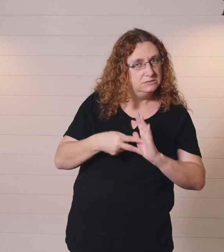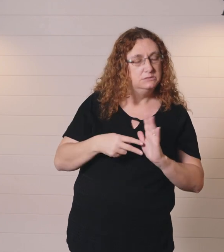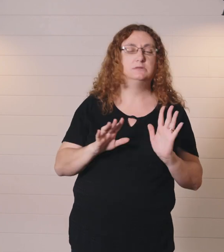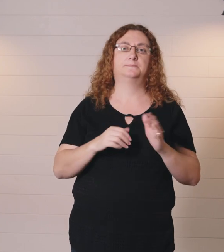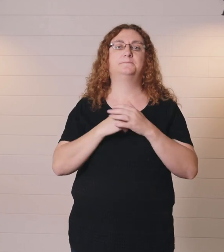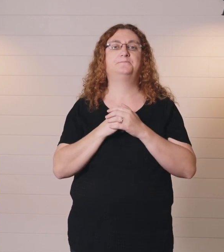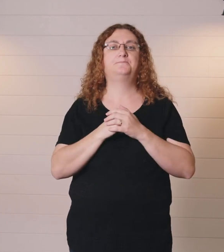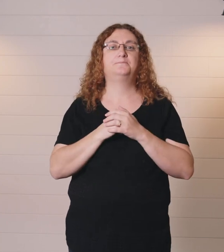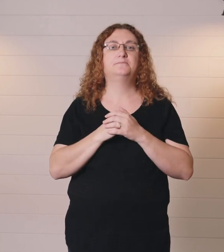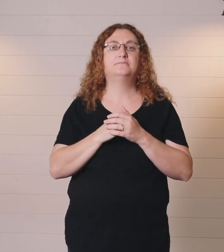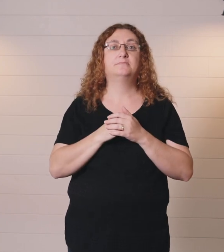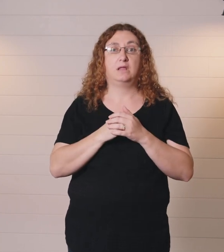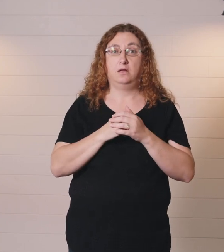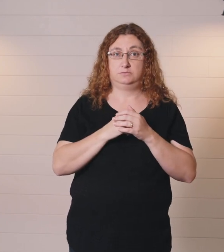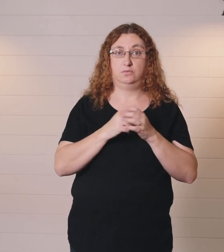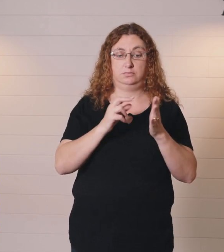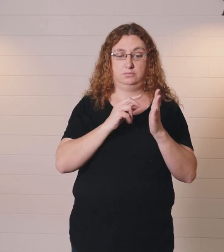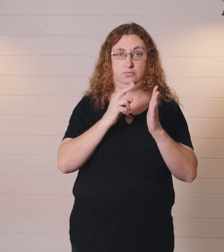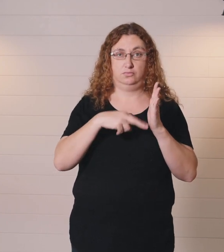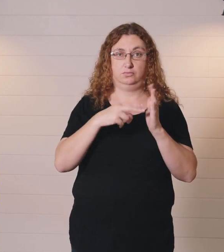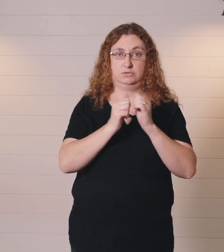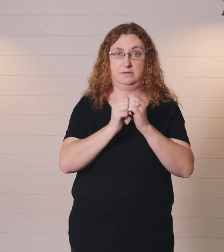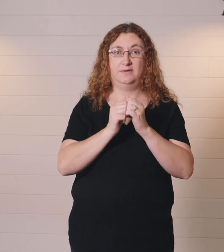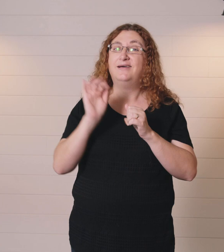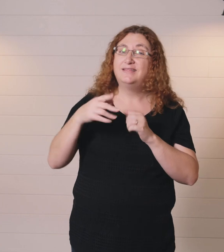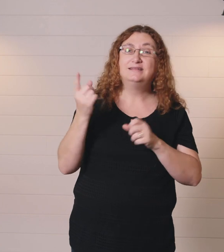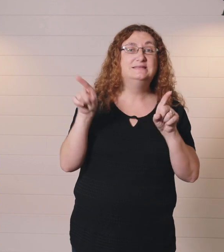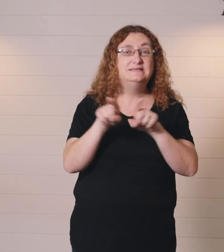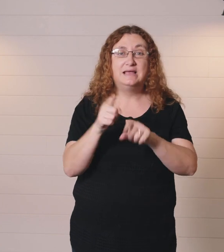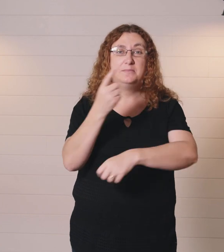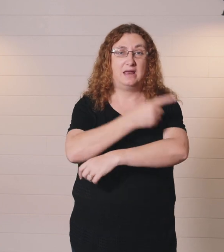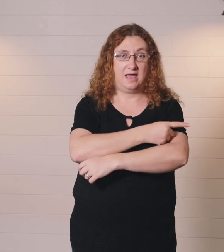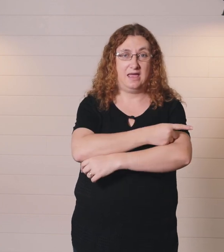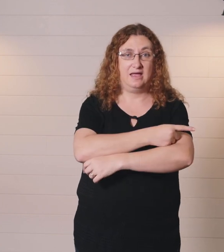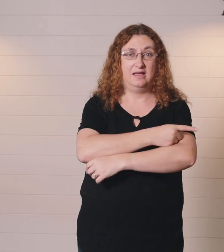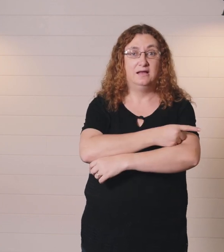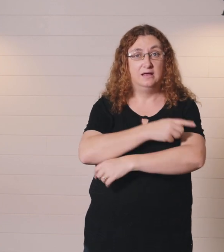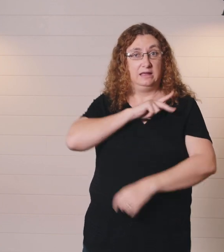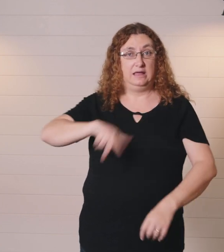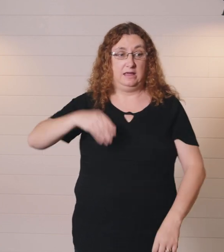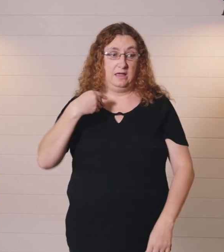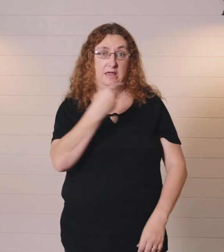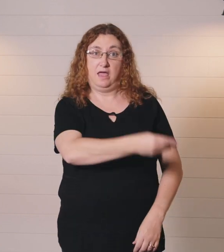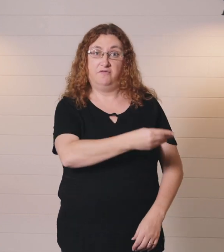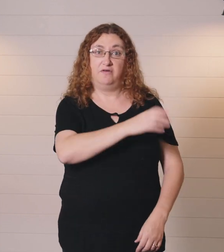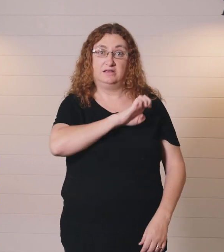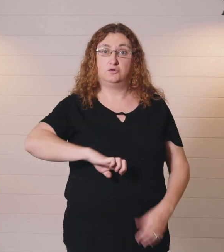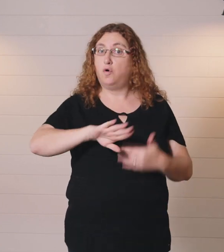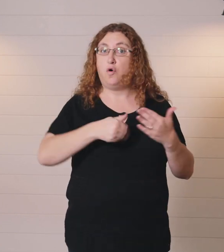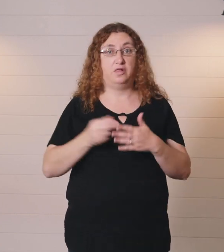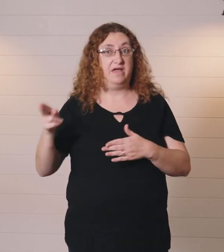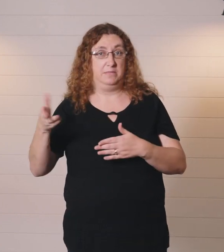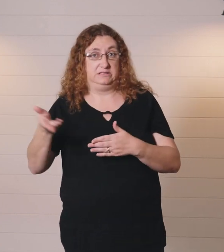Chapter 8, that same day, King Xerxes gave Queen Esther the estate of Haman, the enemy of the Jews. And